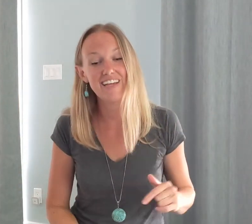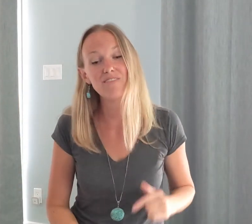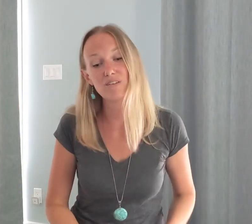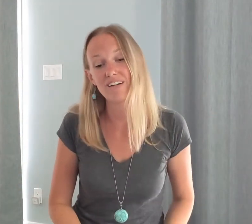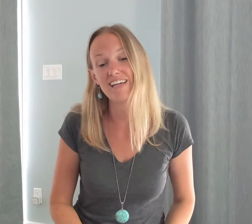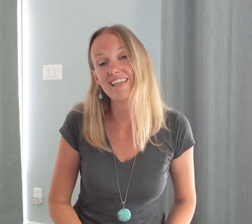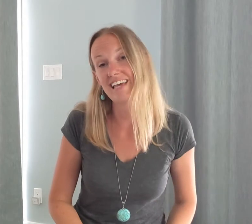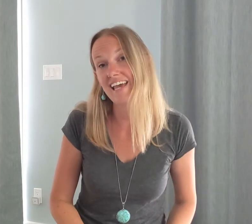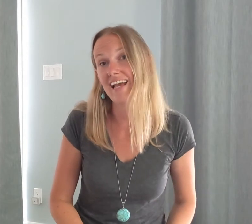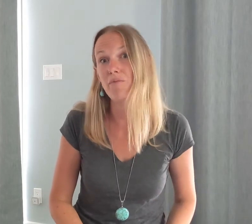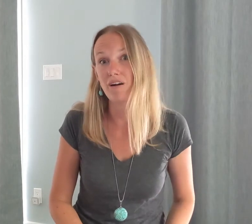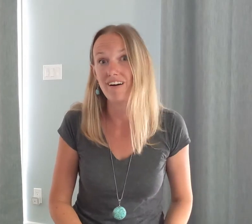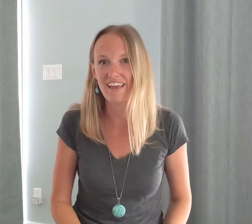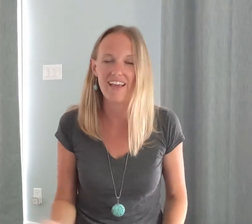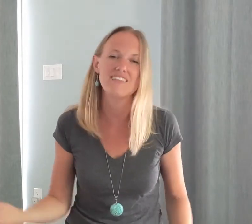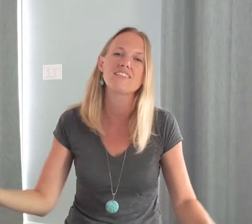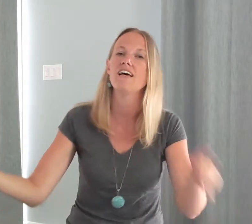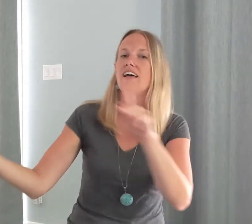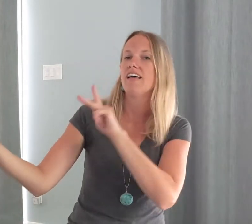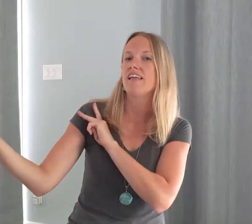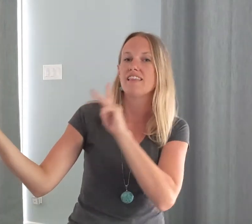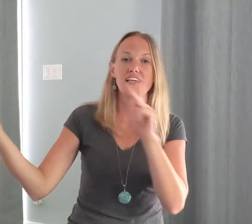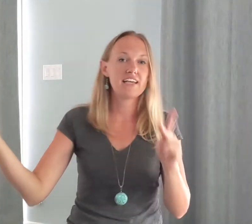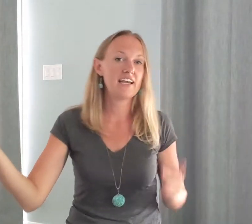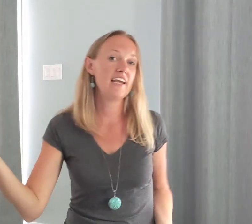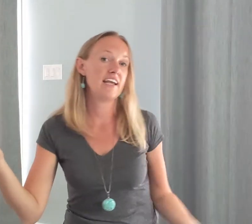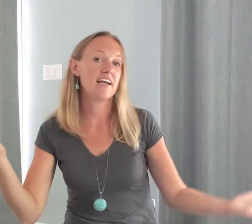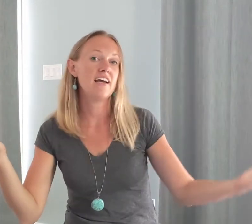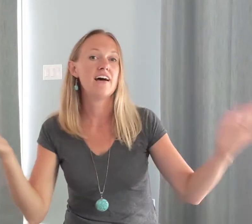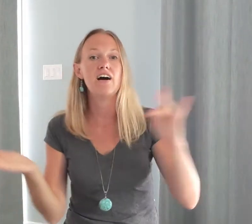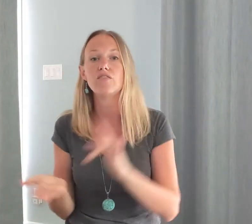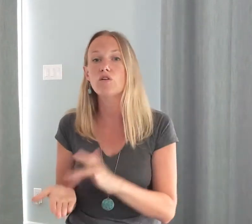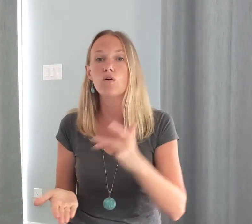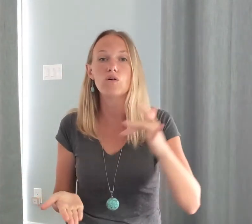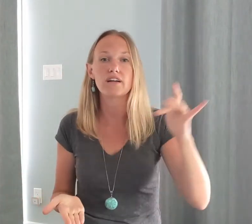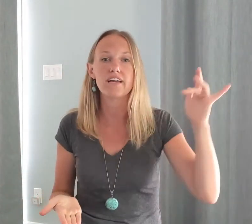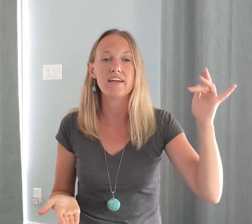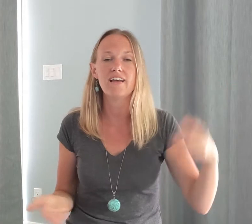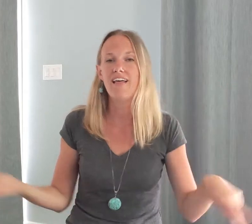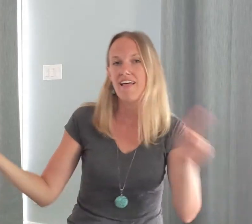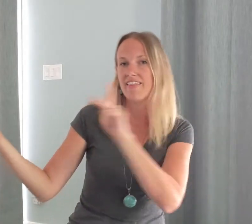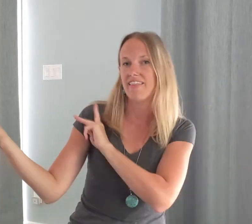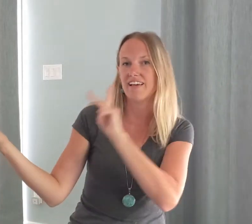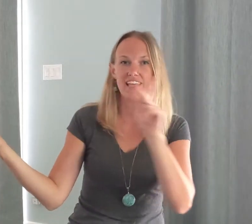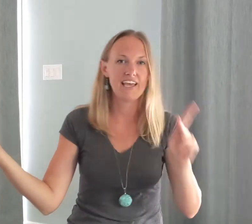of Glory, the King above all kings. The King of Glory, the